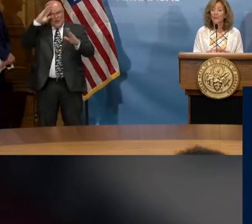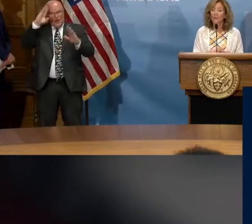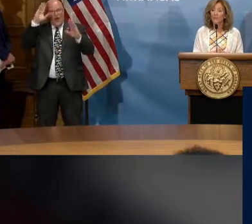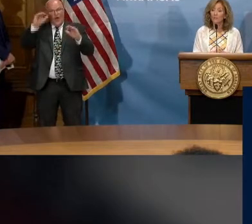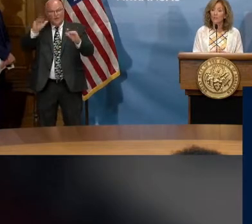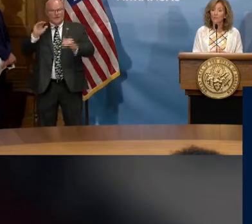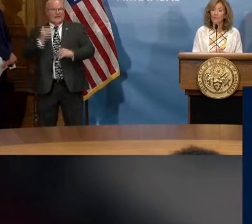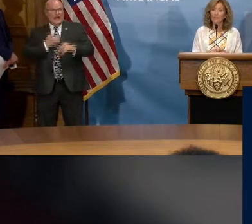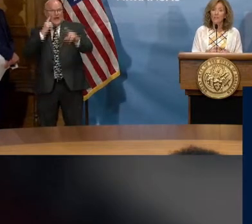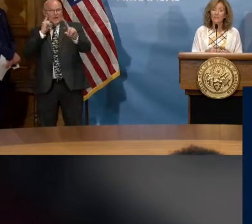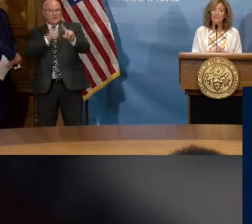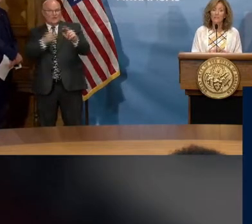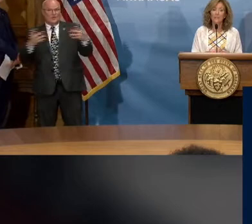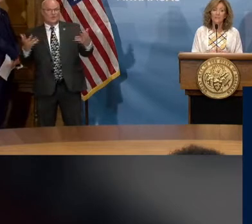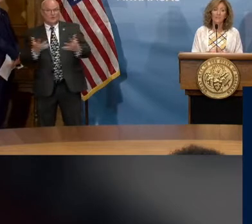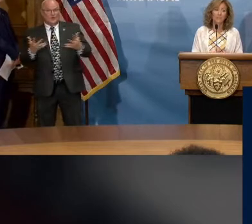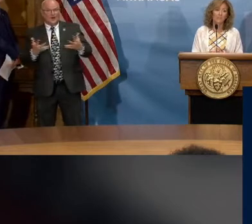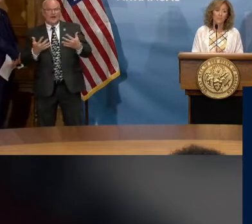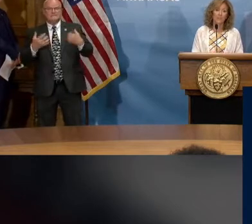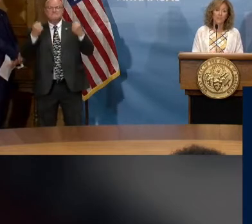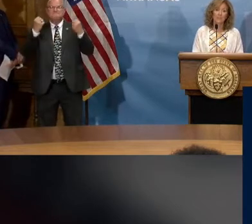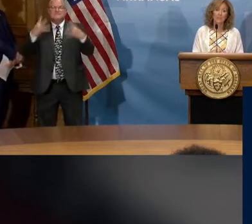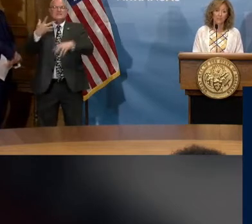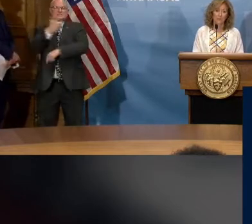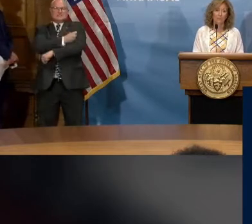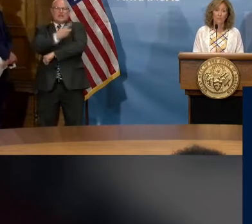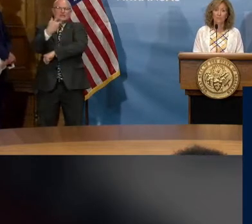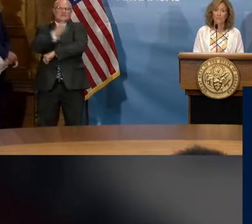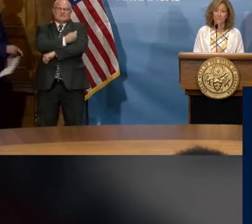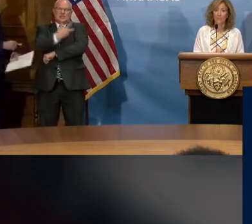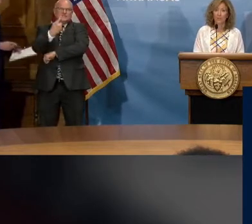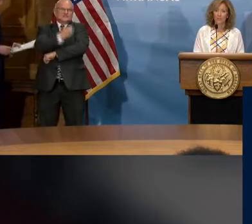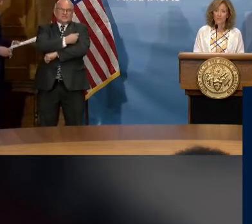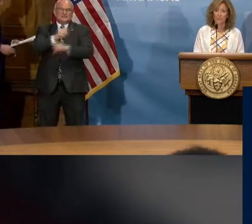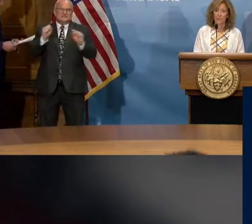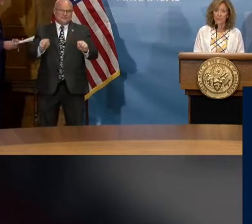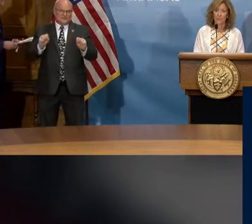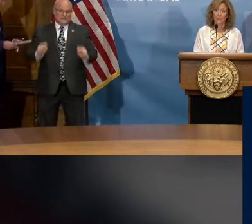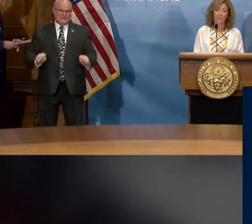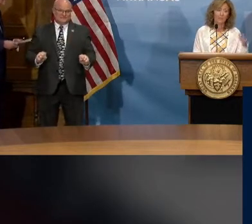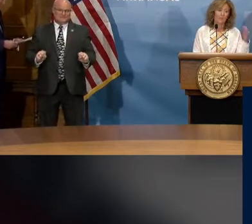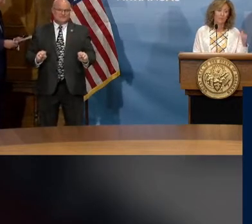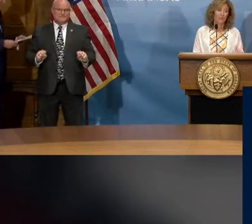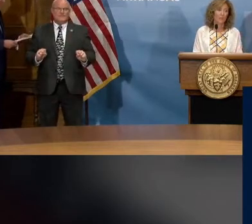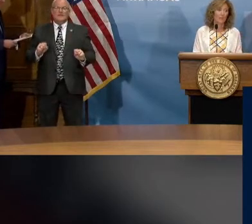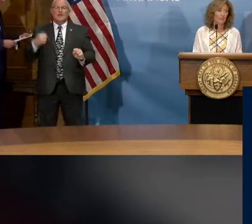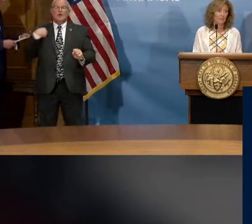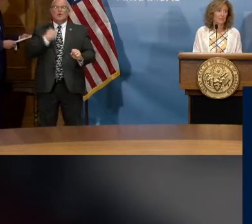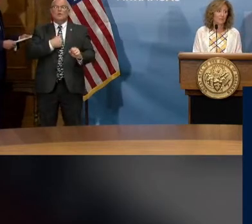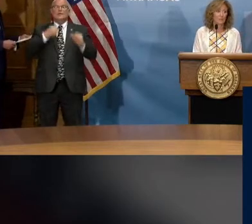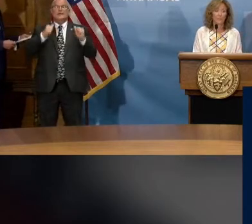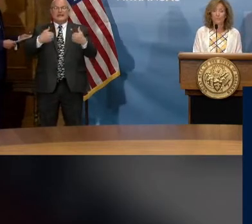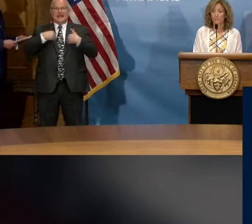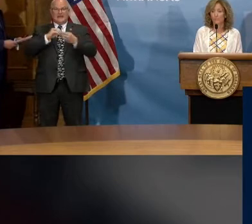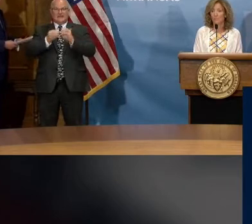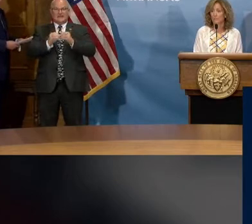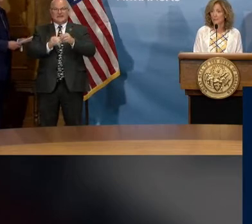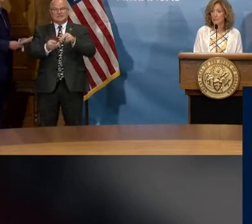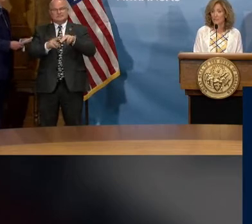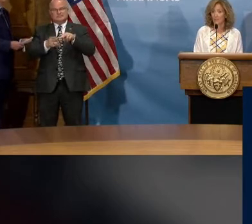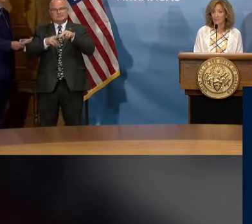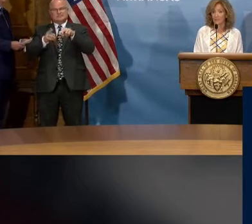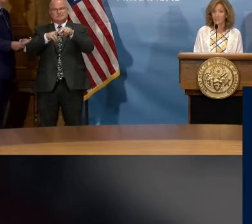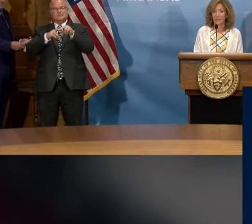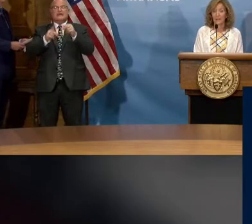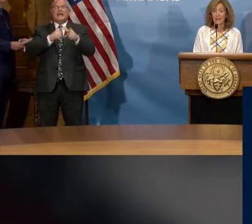hopefully, our goal is to get as many shots in arms as we possibly can so that we can get our numbers trending